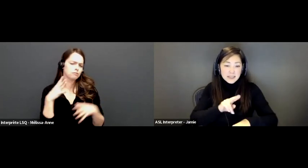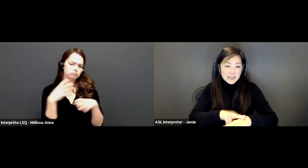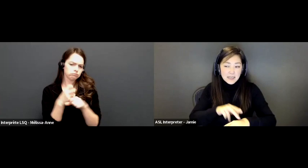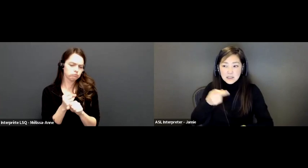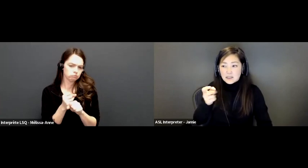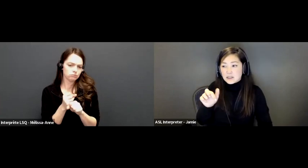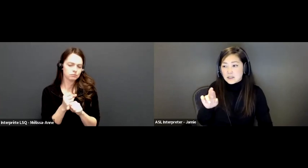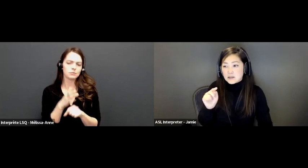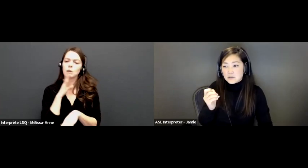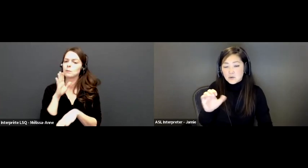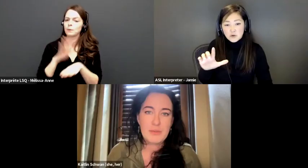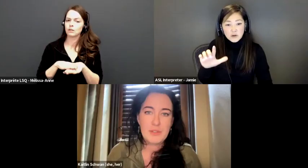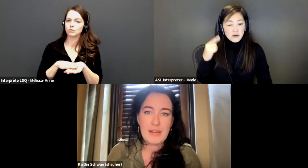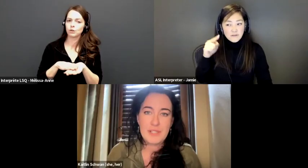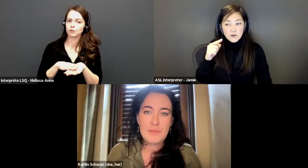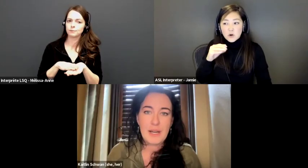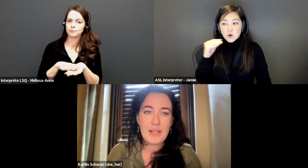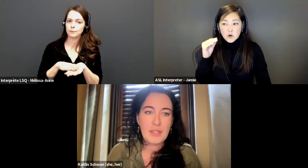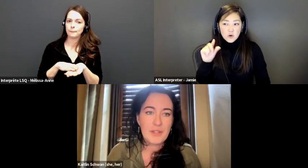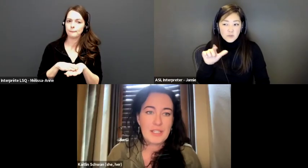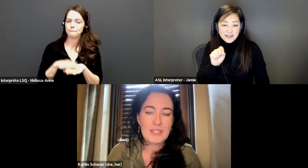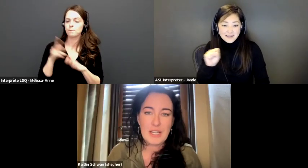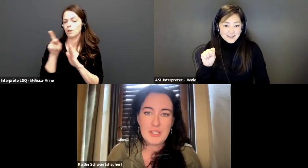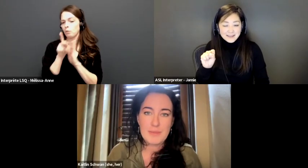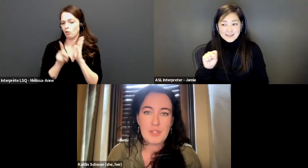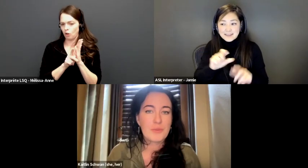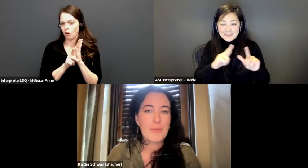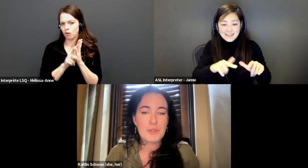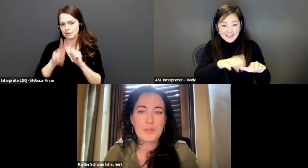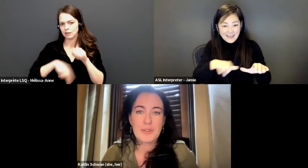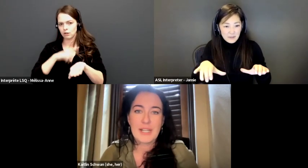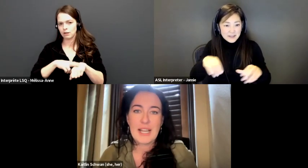Homeless Encampments. This was drafted by the United Nations